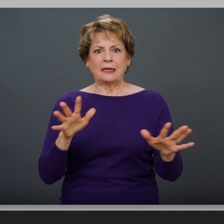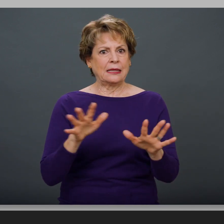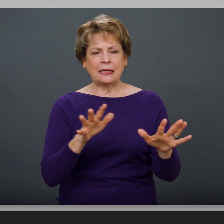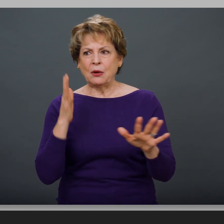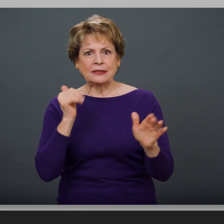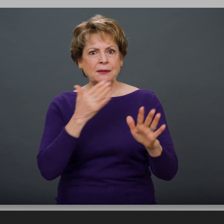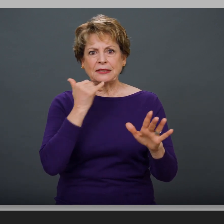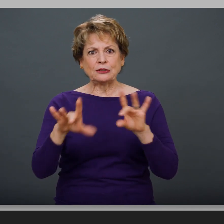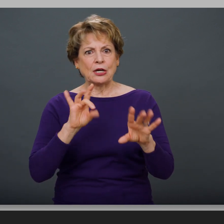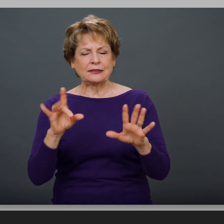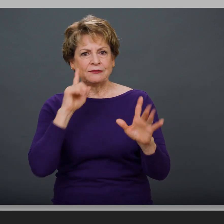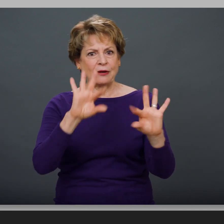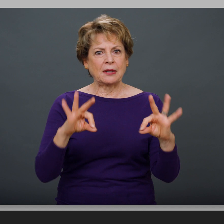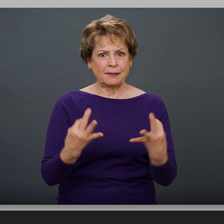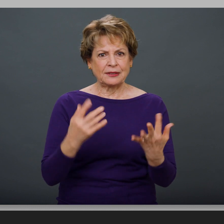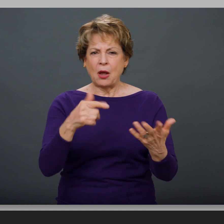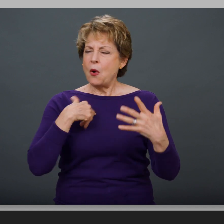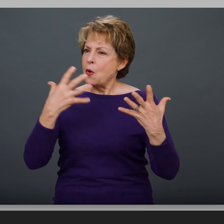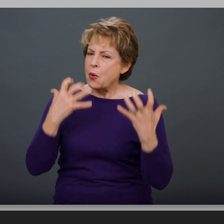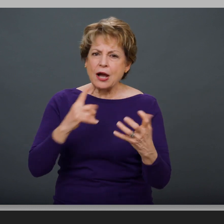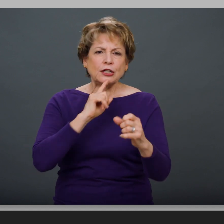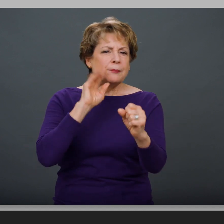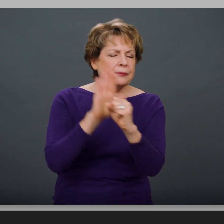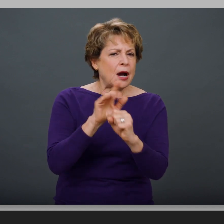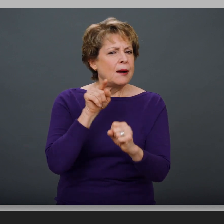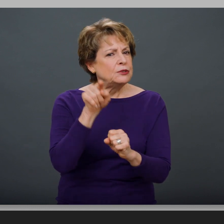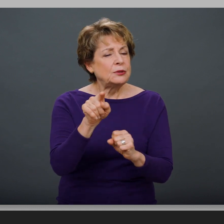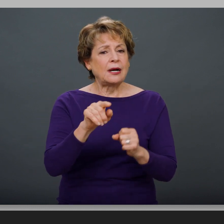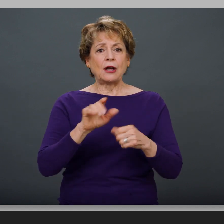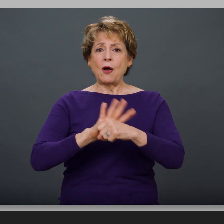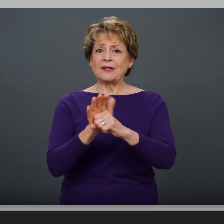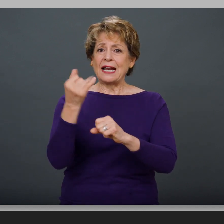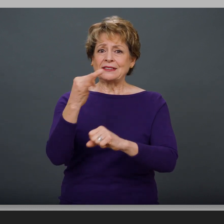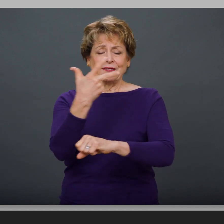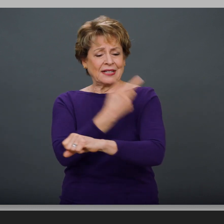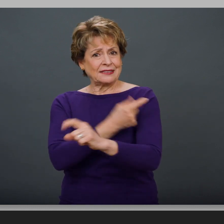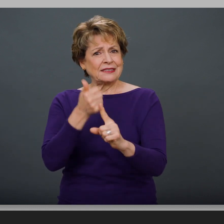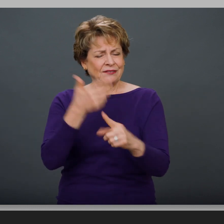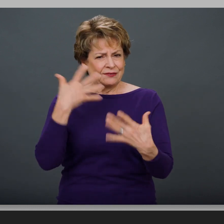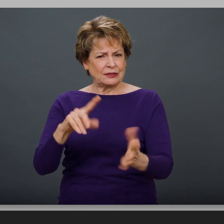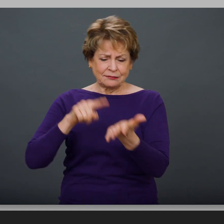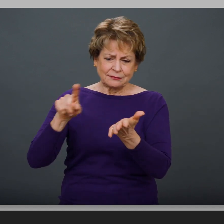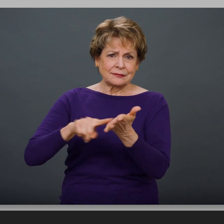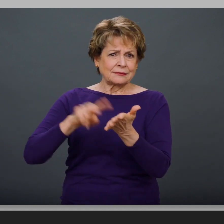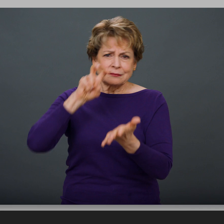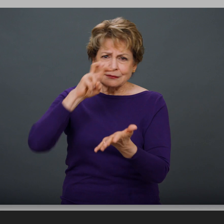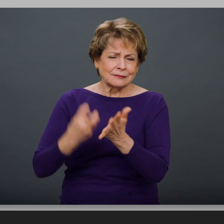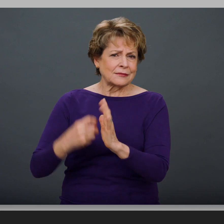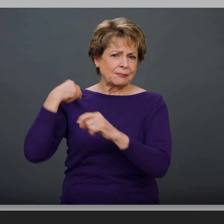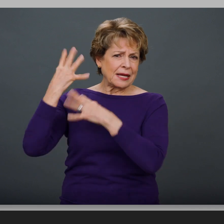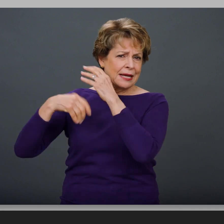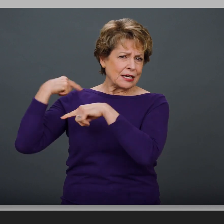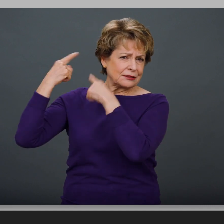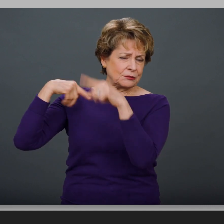out there and it may be difficult to know what is the best choice for your family. We want to assure you the COVID-19